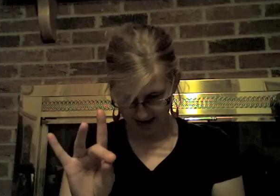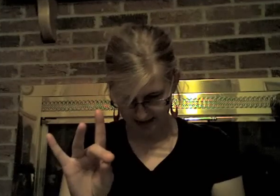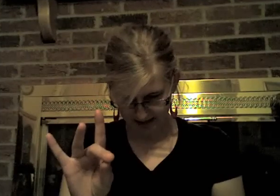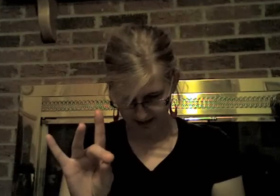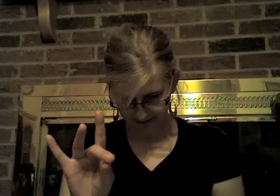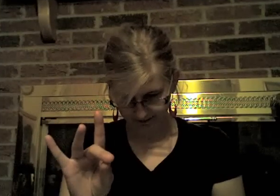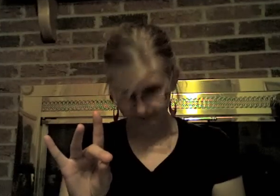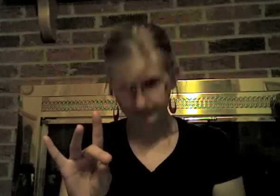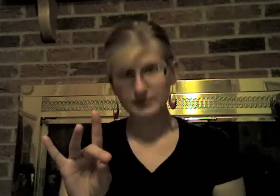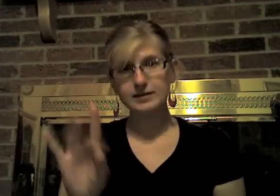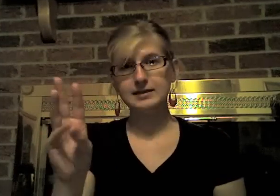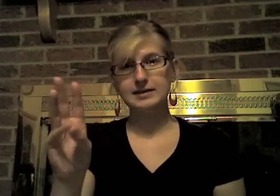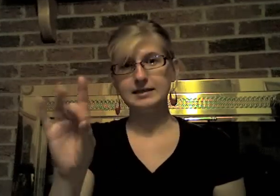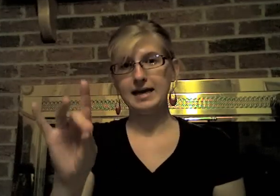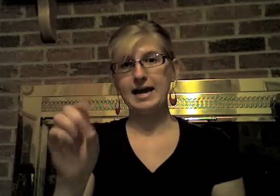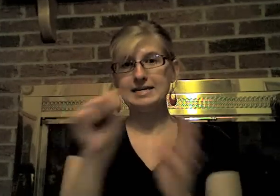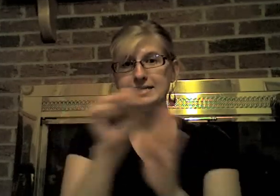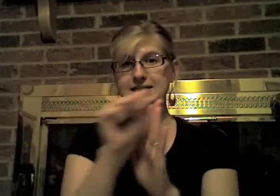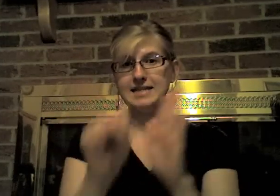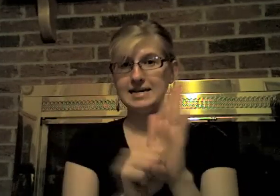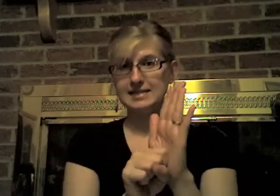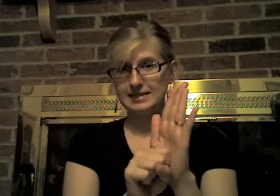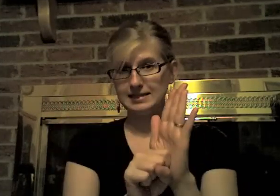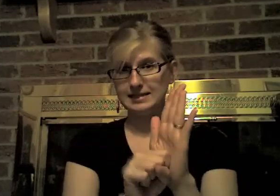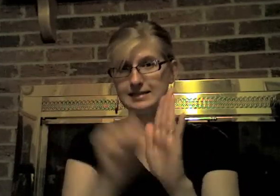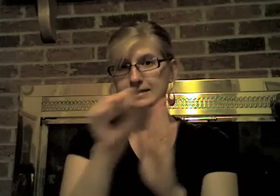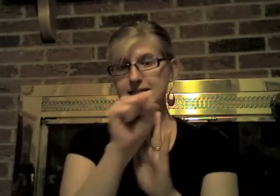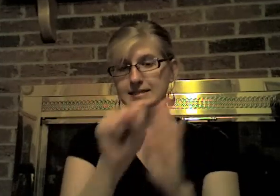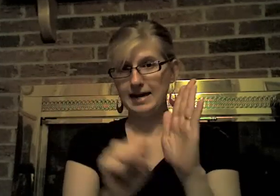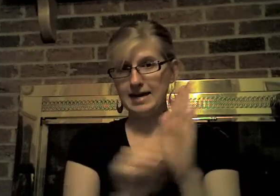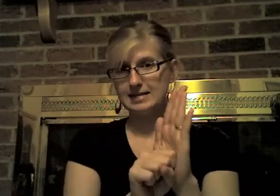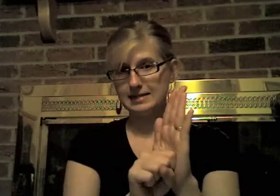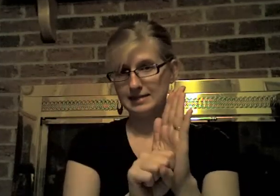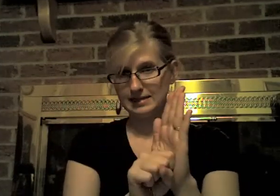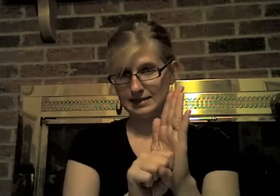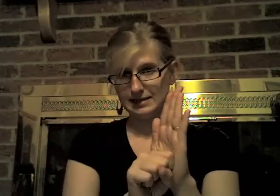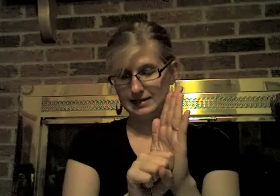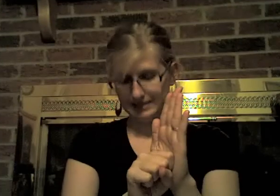68, 68, state. State.